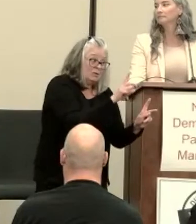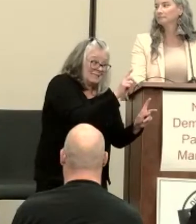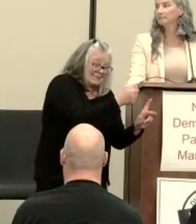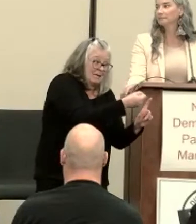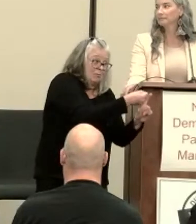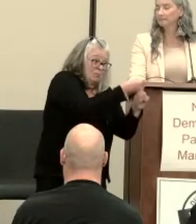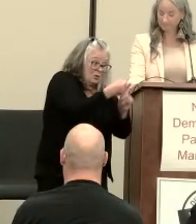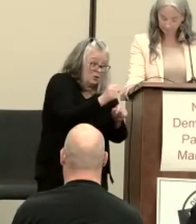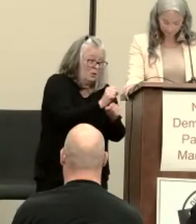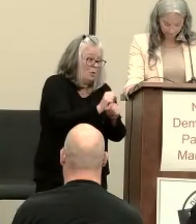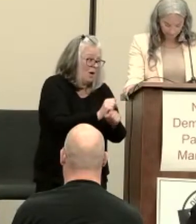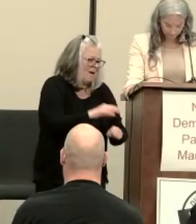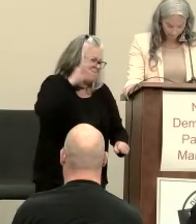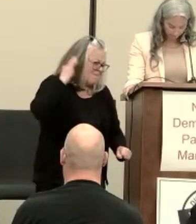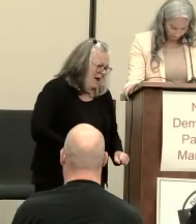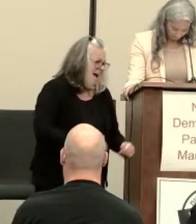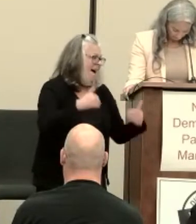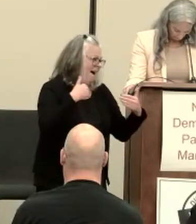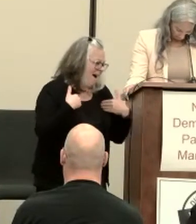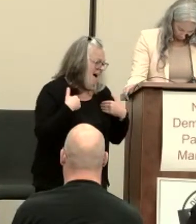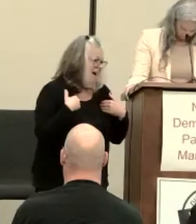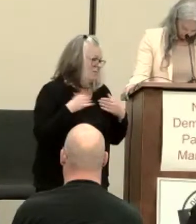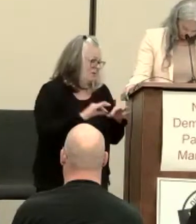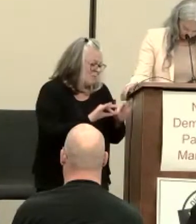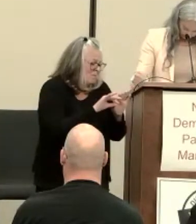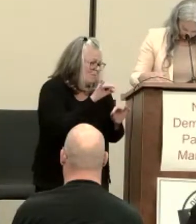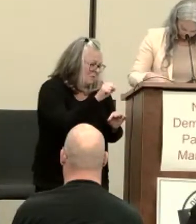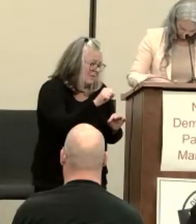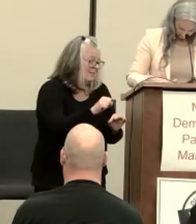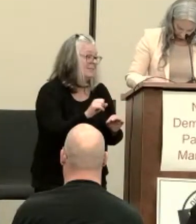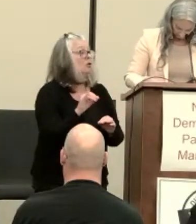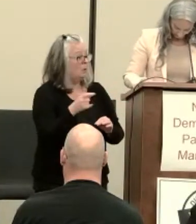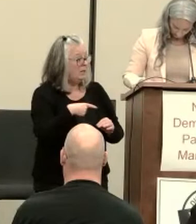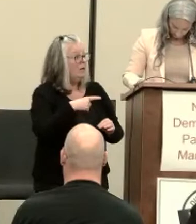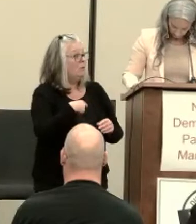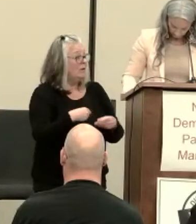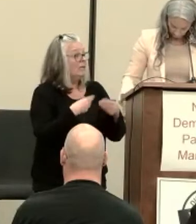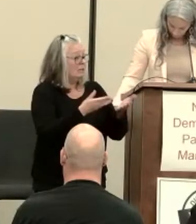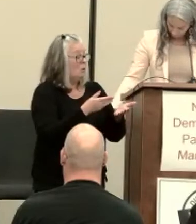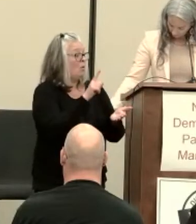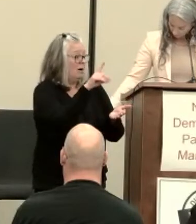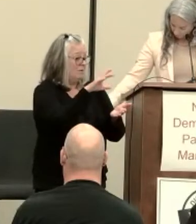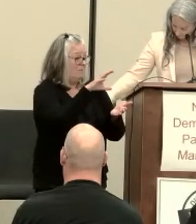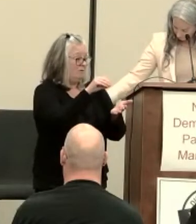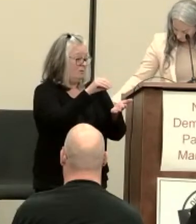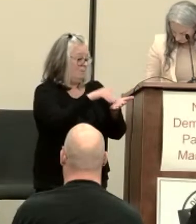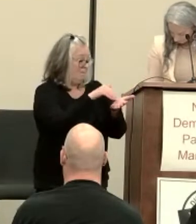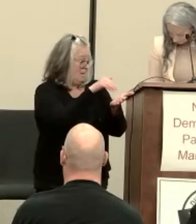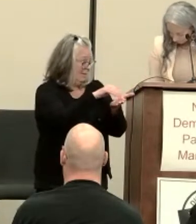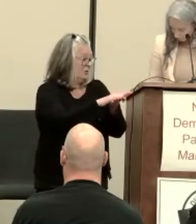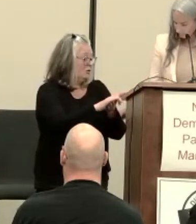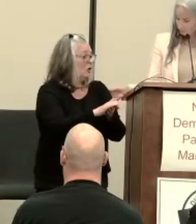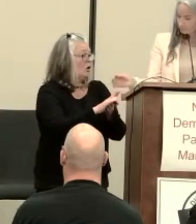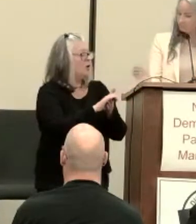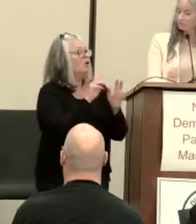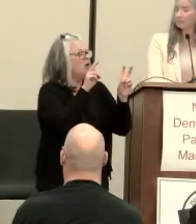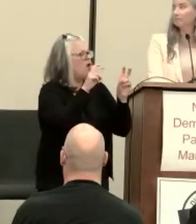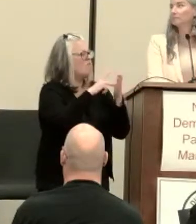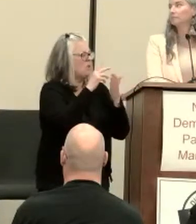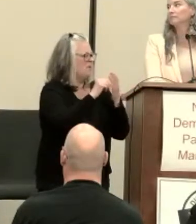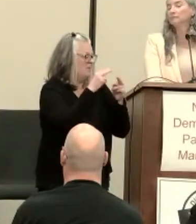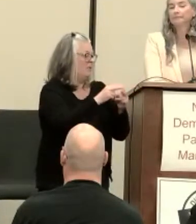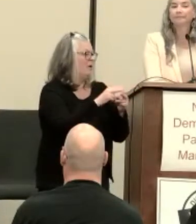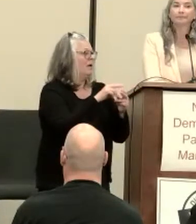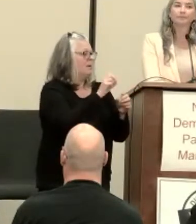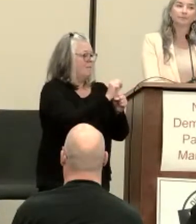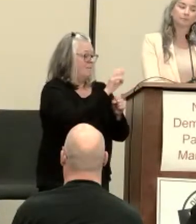other more practical steps we're taking would be to introduce a $150 million Manitoba Works for Good program. And